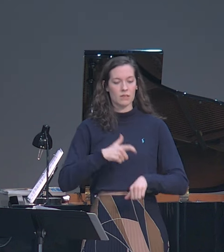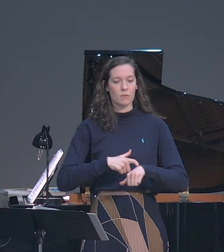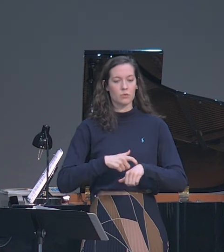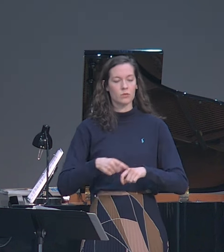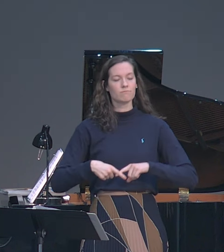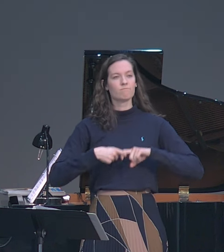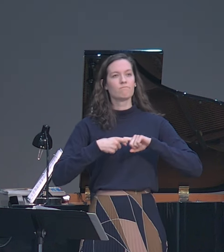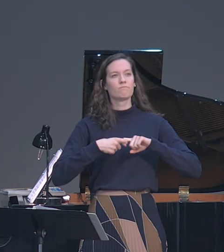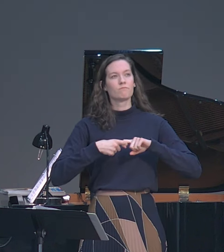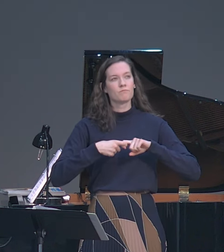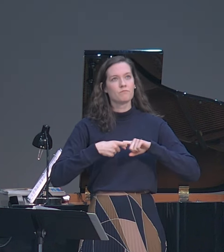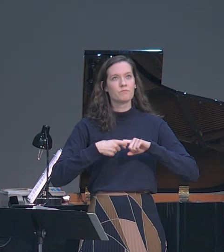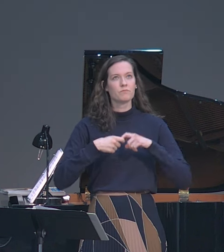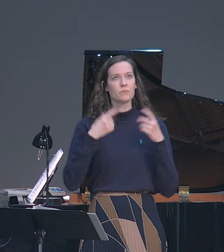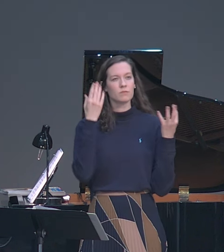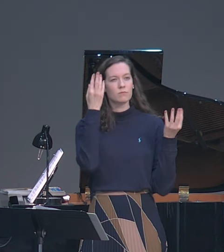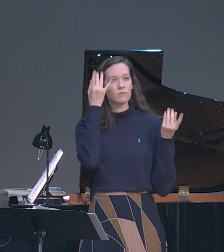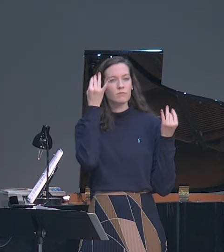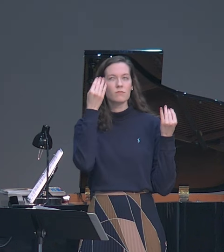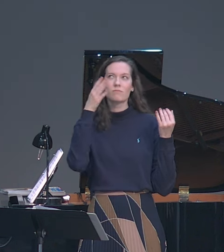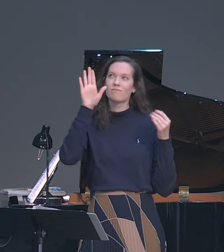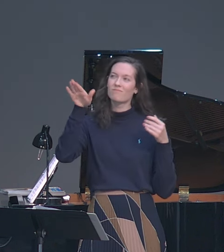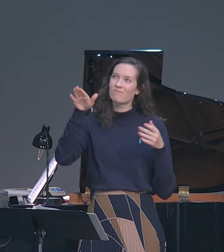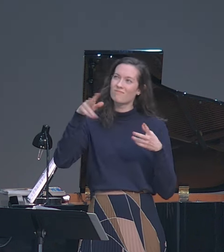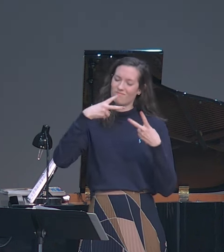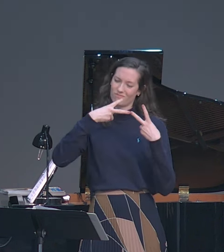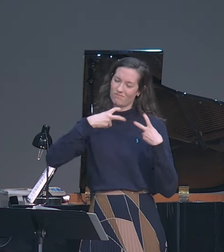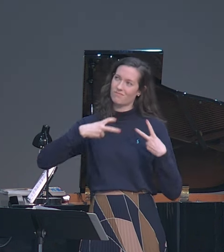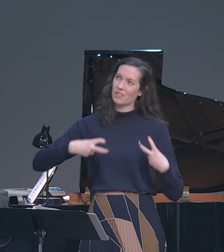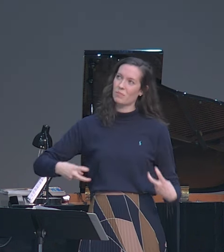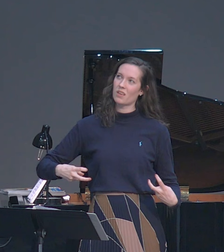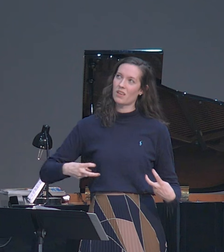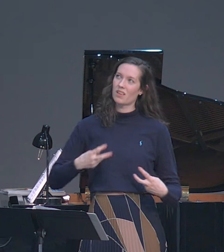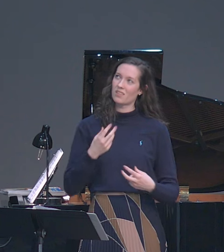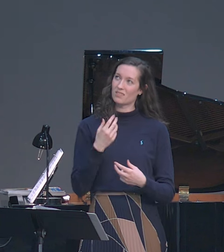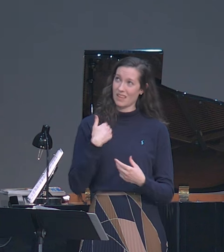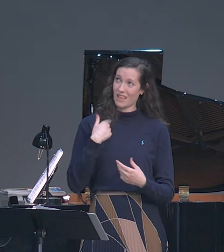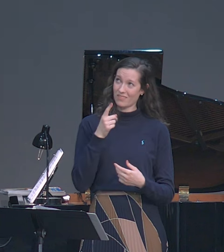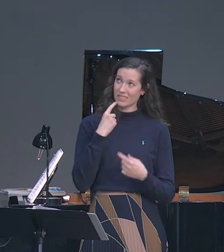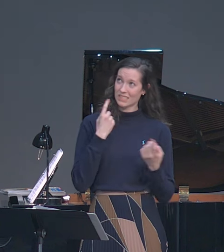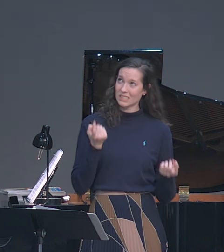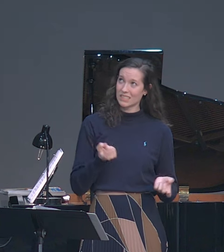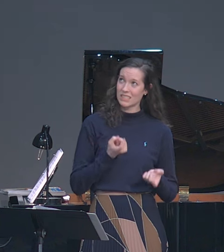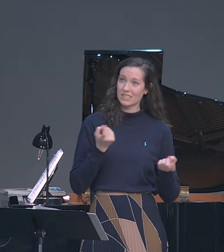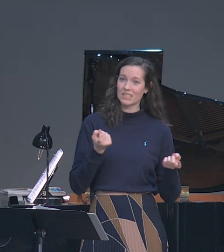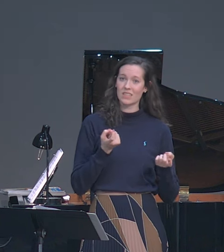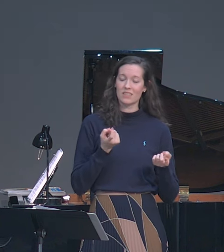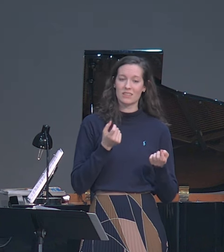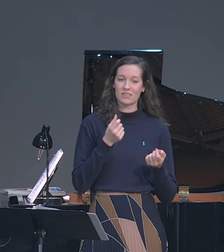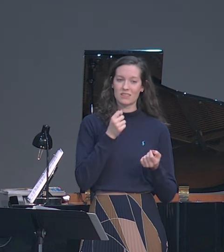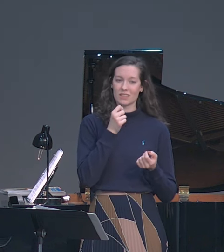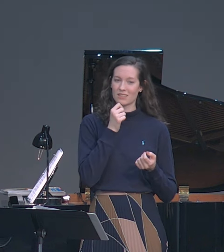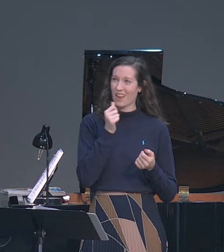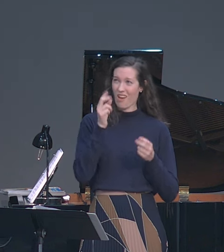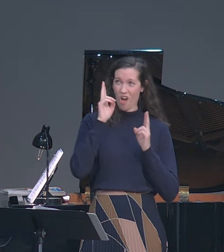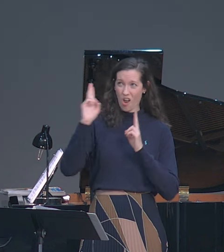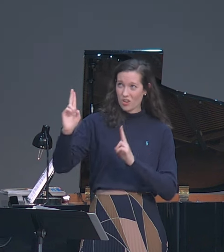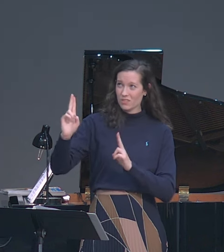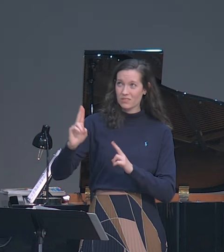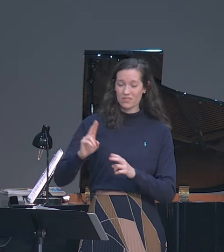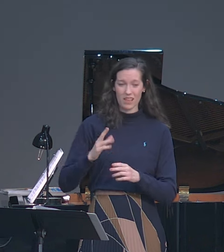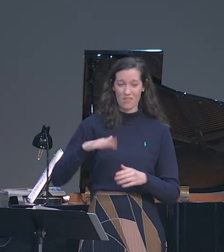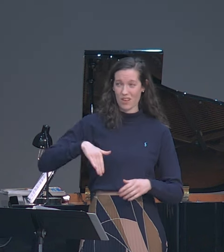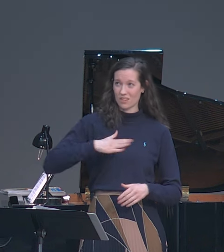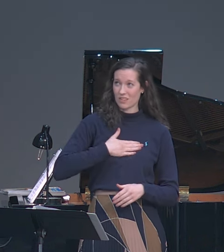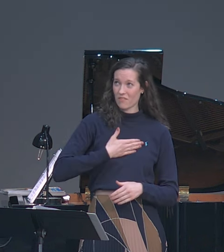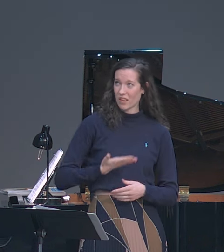ask God to examine you, to evaluate, is there sin that's dishonoring to the God that I've not confessed